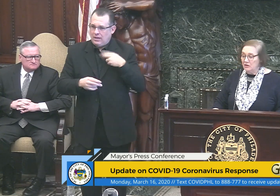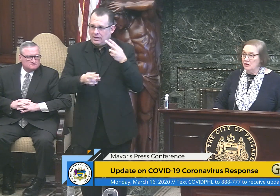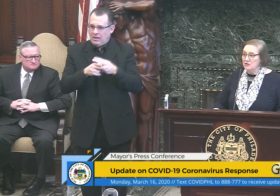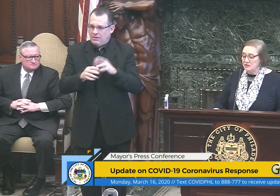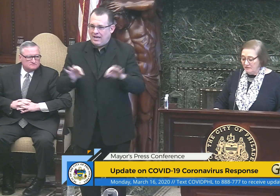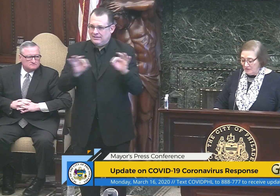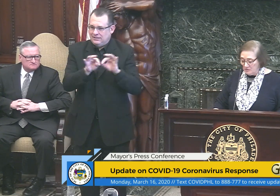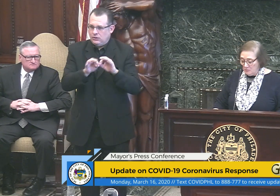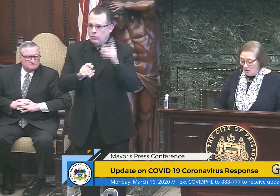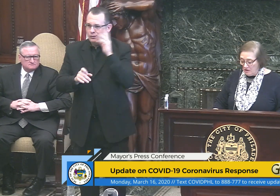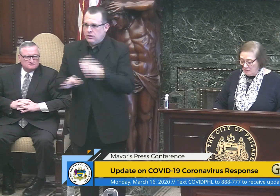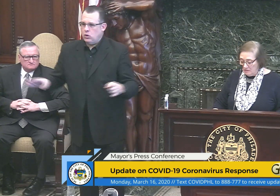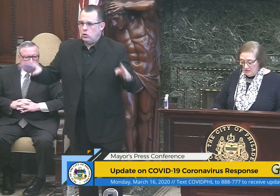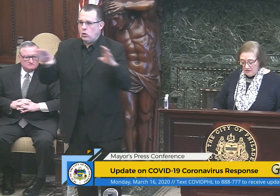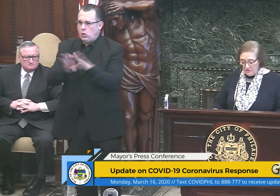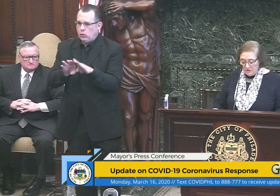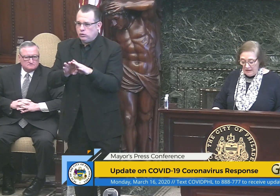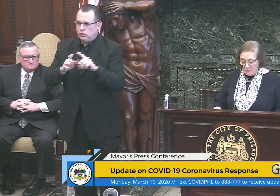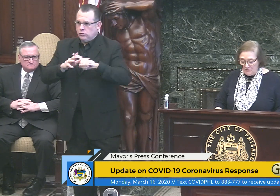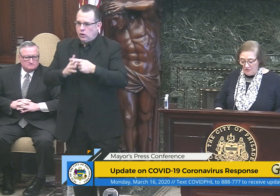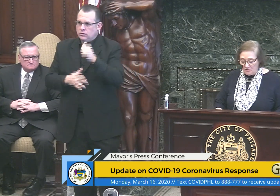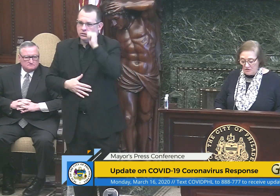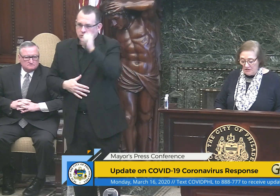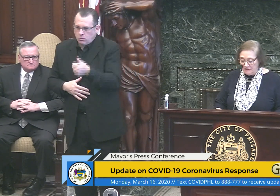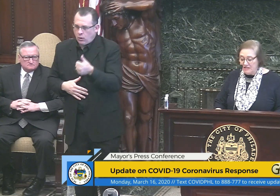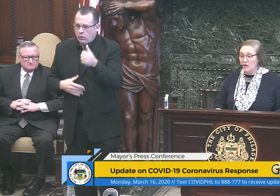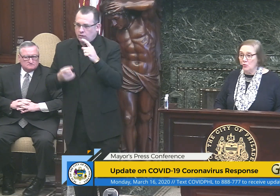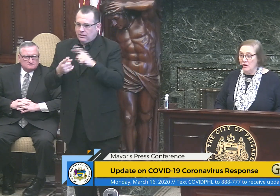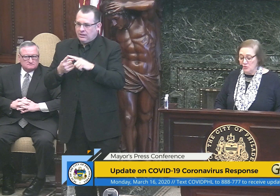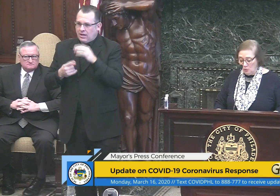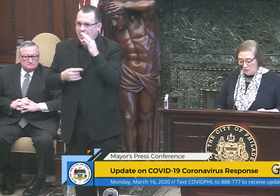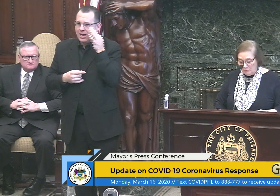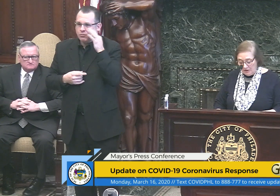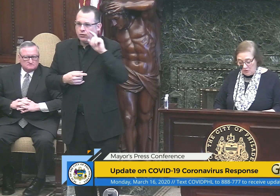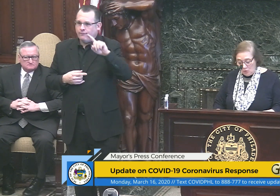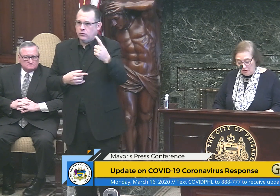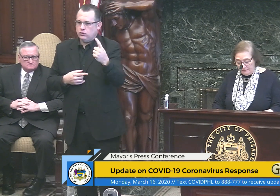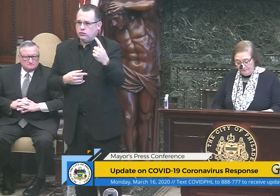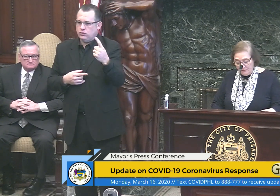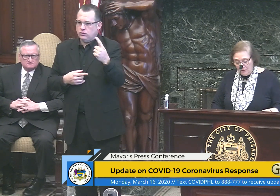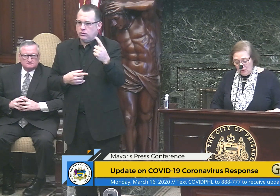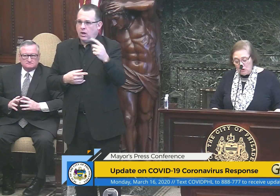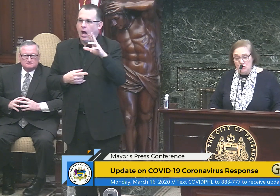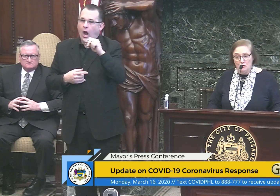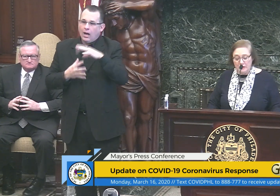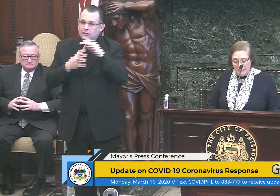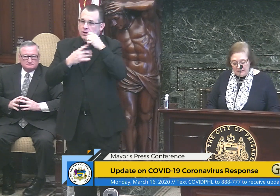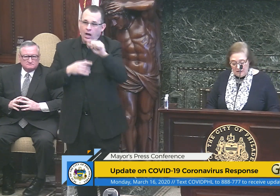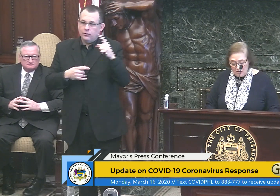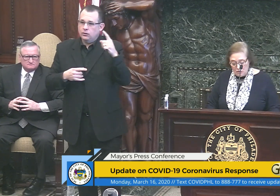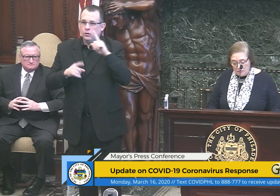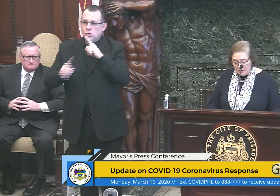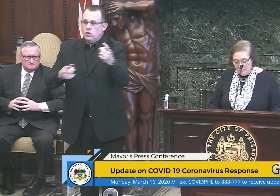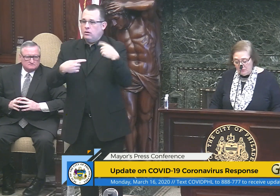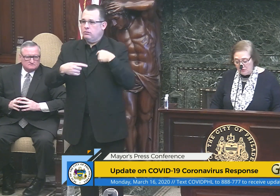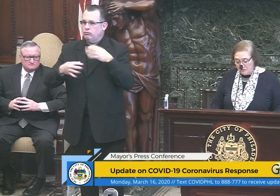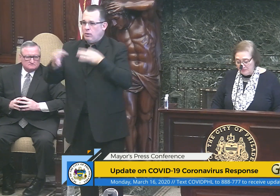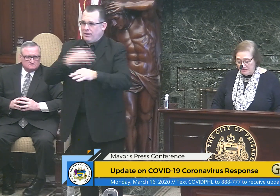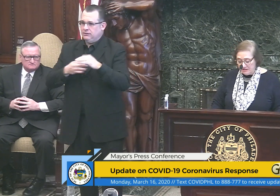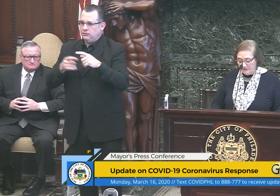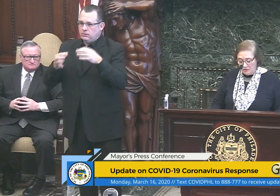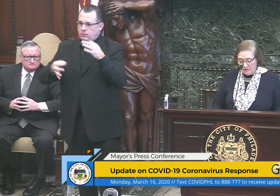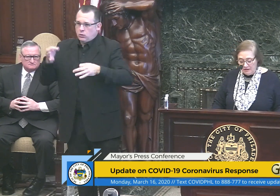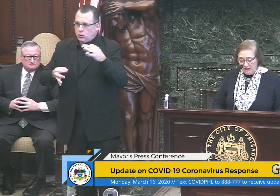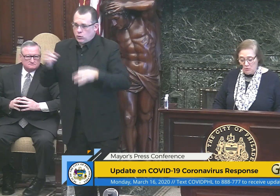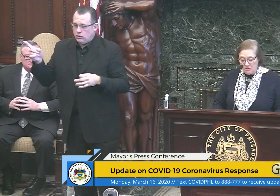will be closed from tomorrow until April 1st unless otherwise ordered by the court. Jury and non-jury, both